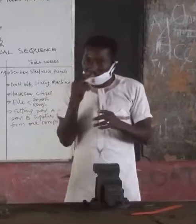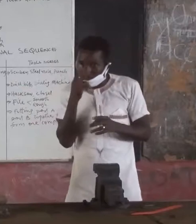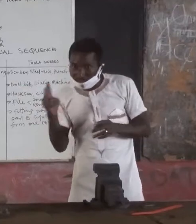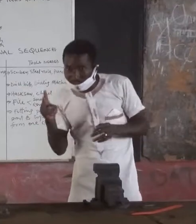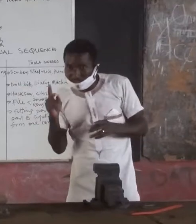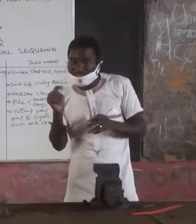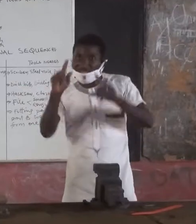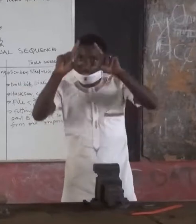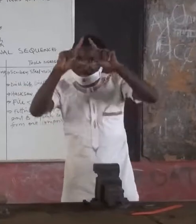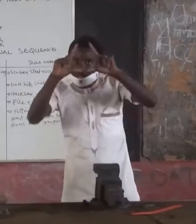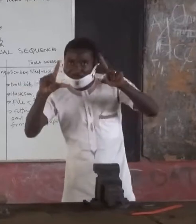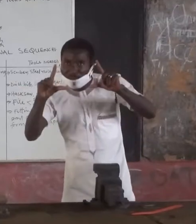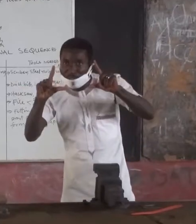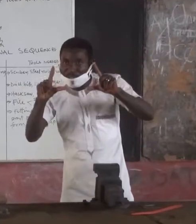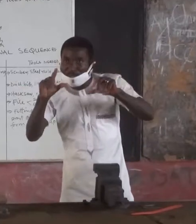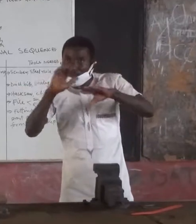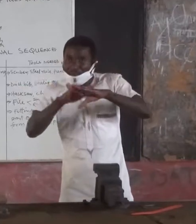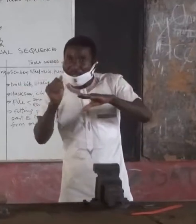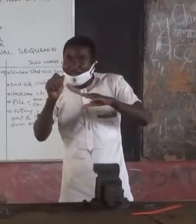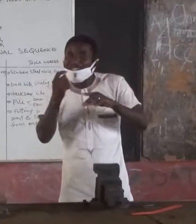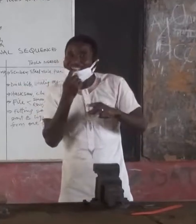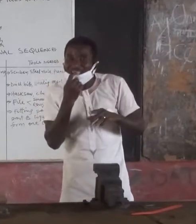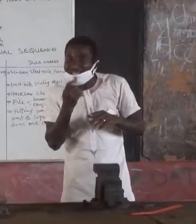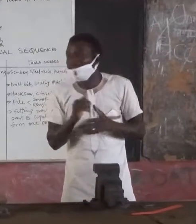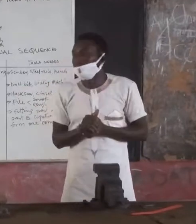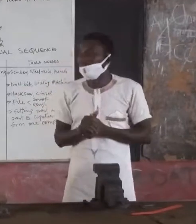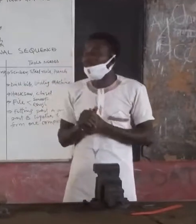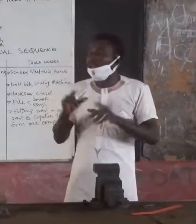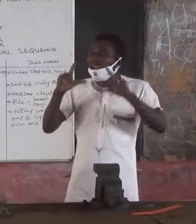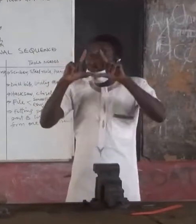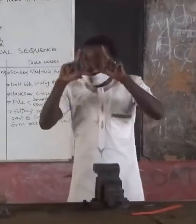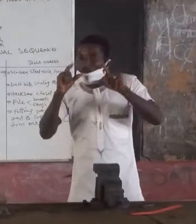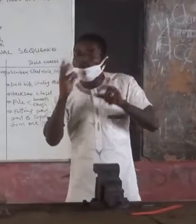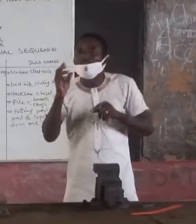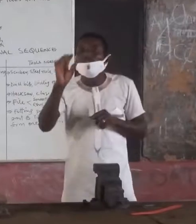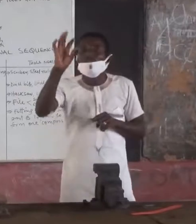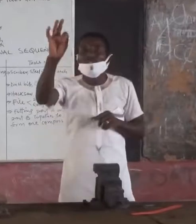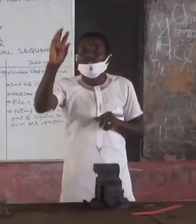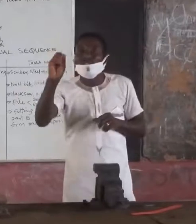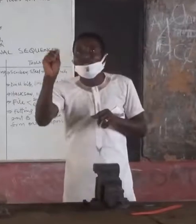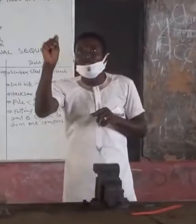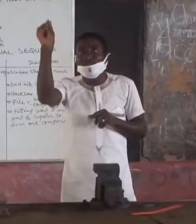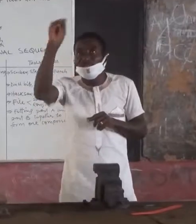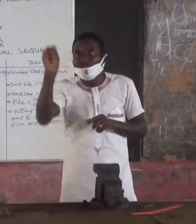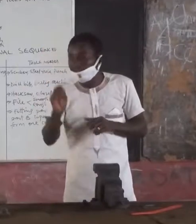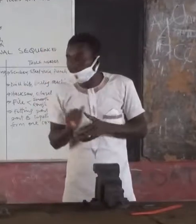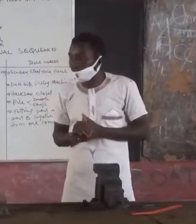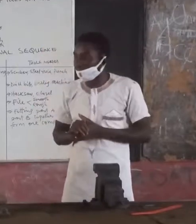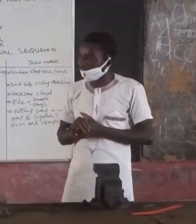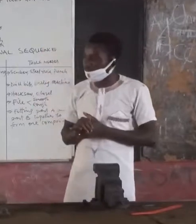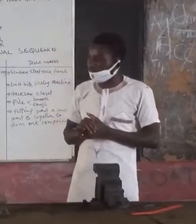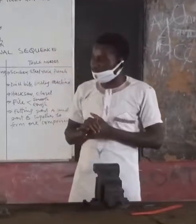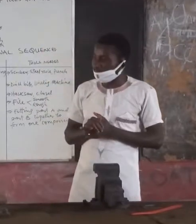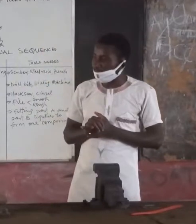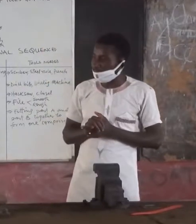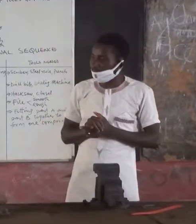the angle on a metal, angle of 90 degrees. And there are some extent, if you have means of